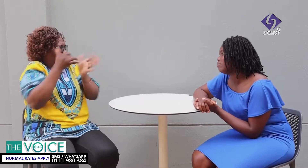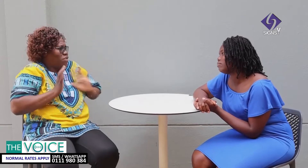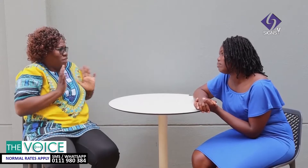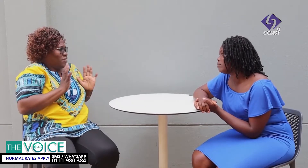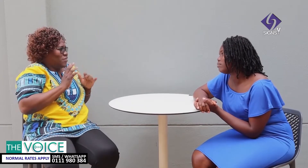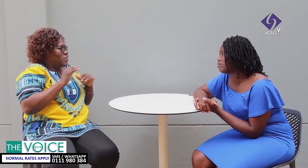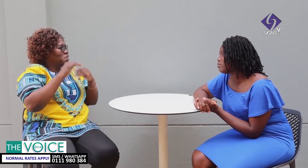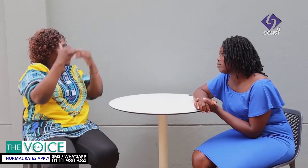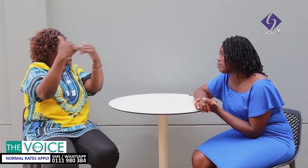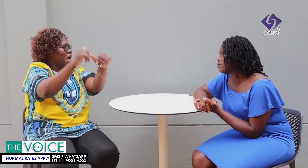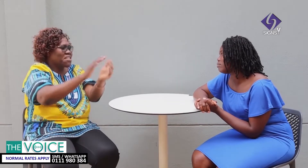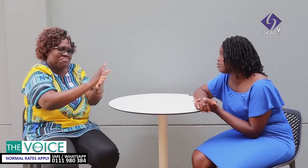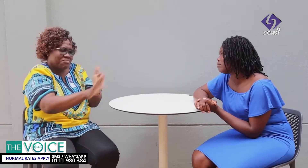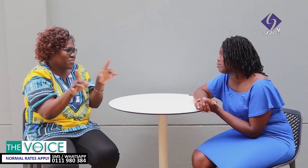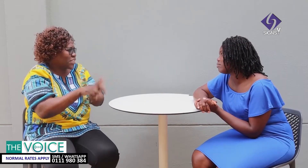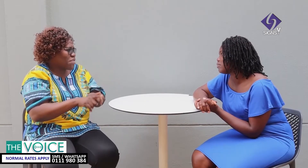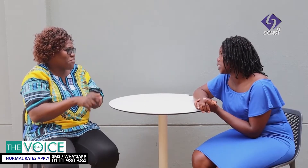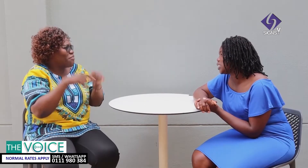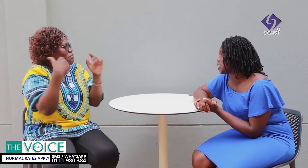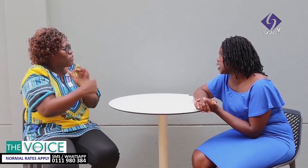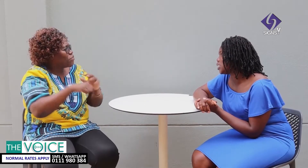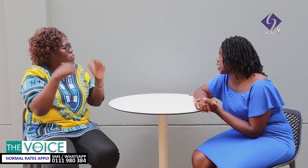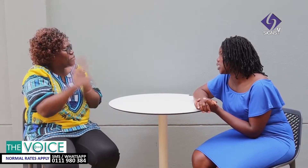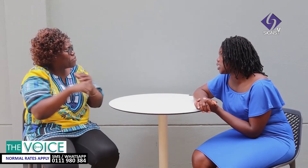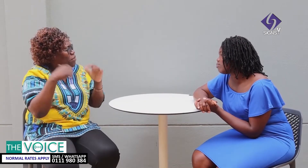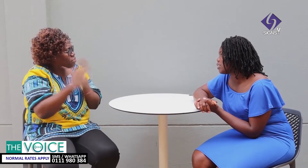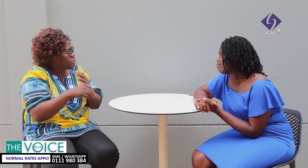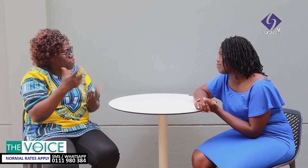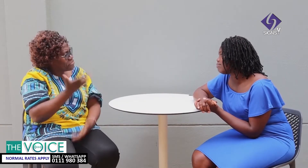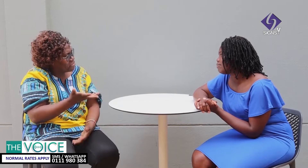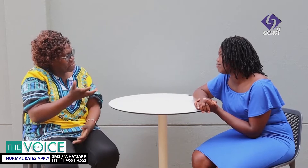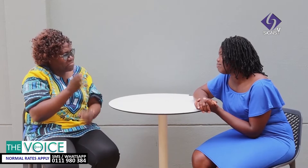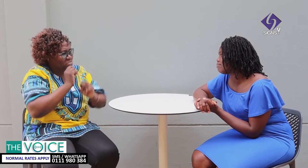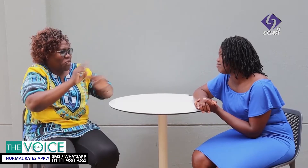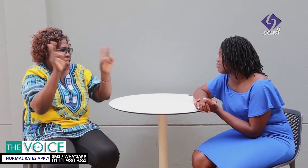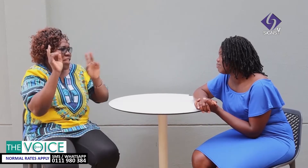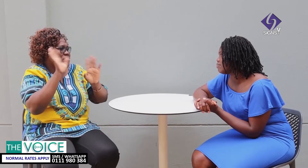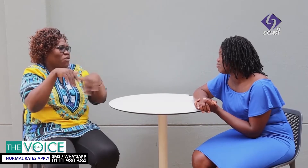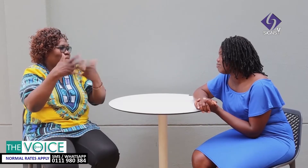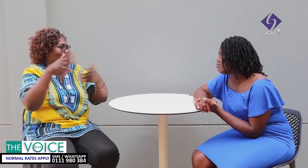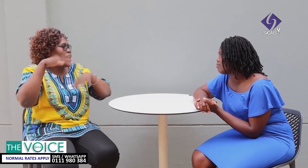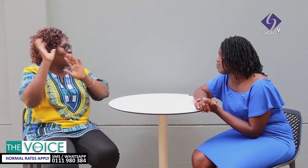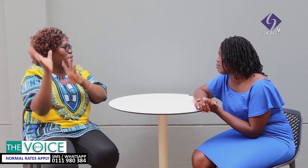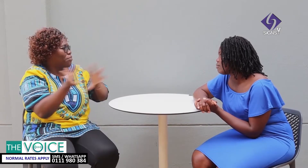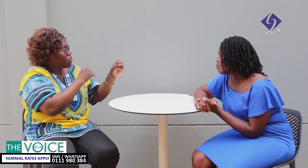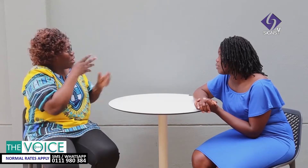At this time, when the family are meeting in anything, I wasn't really involved. Same your